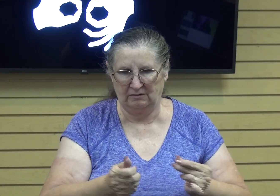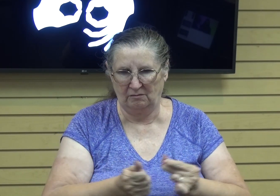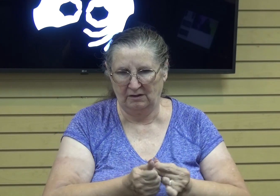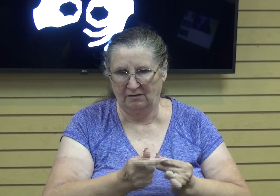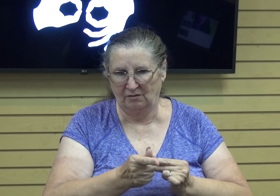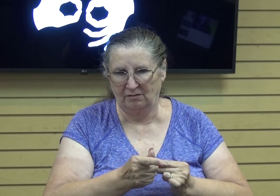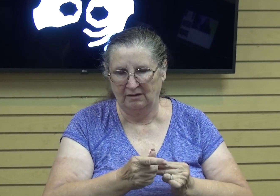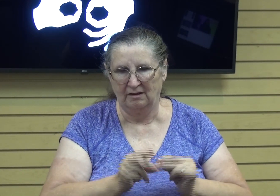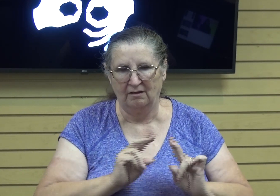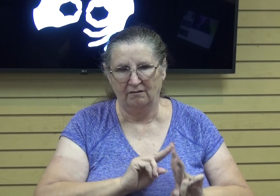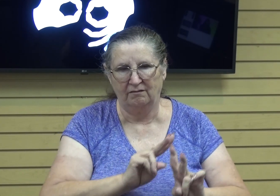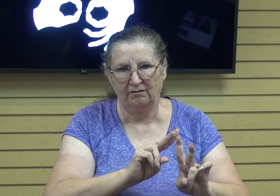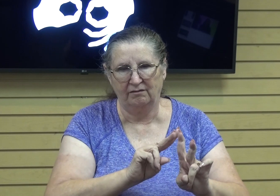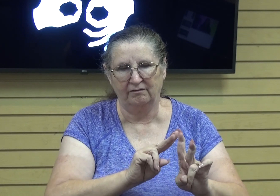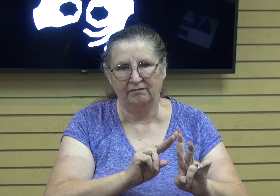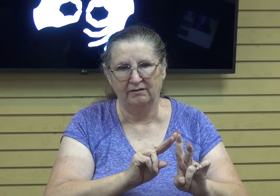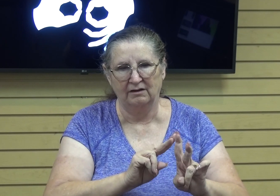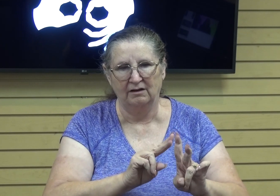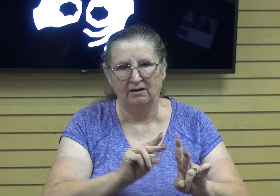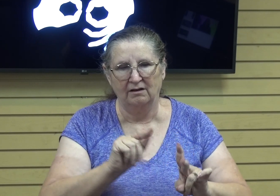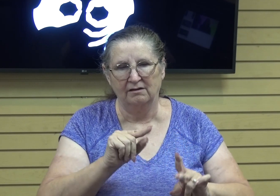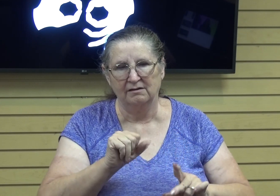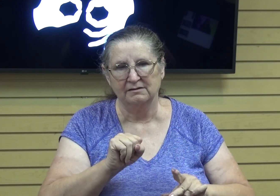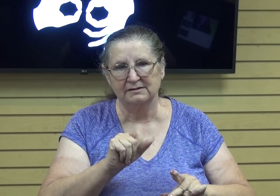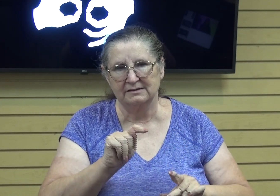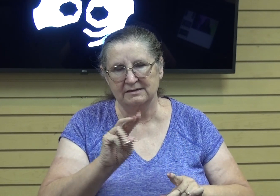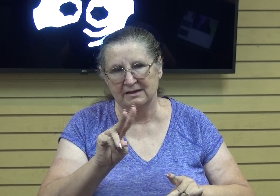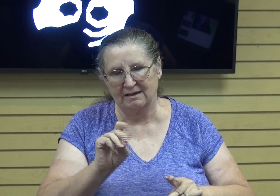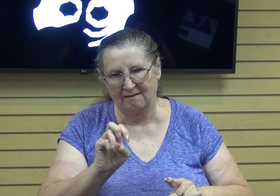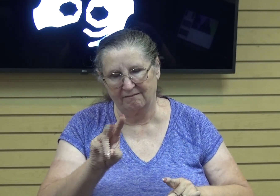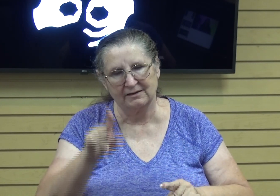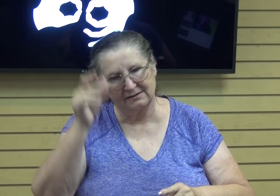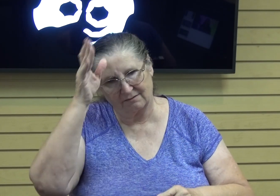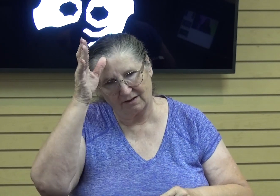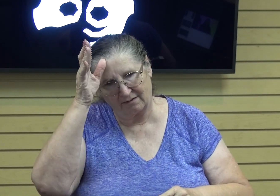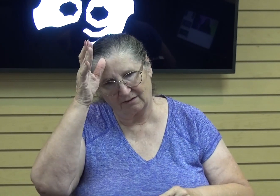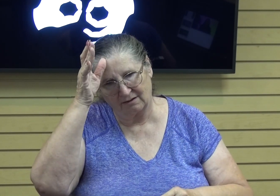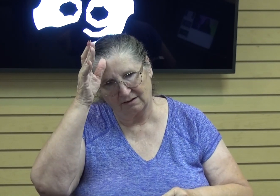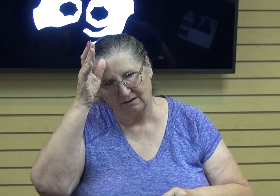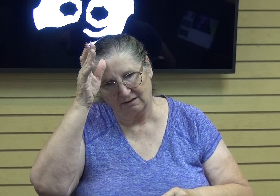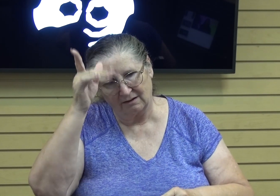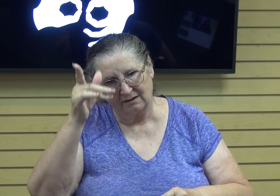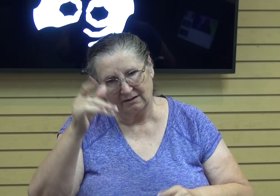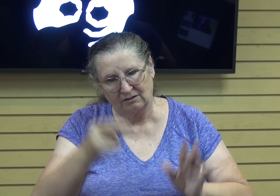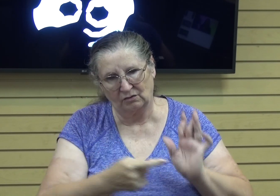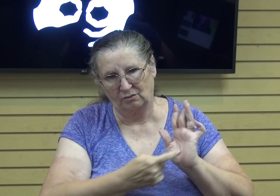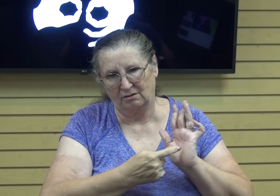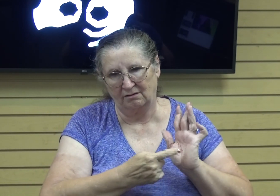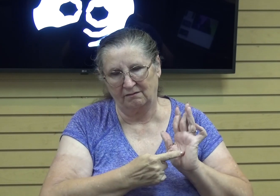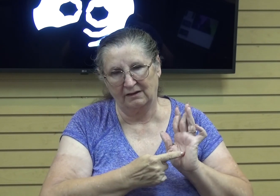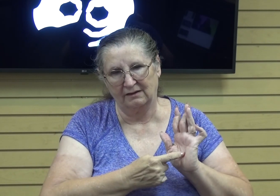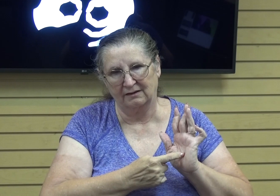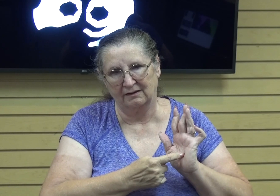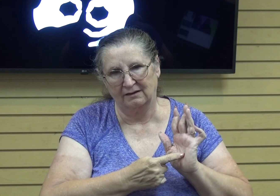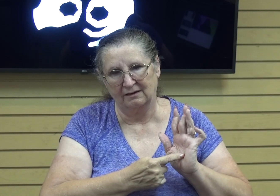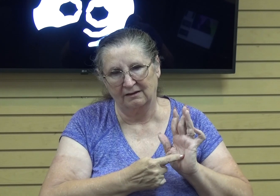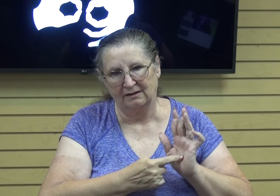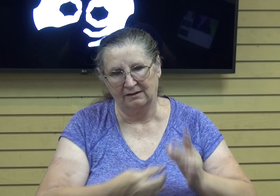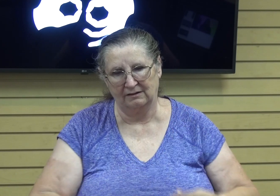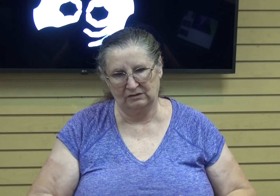funeral service for Steve's dad. And it was just so revealing and so inspiring about what